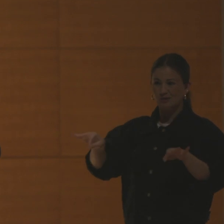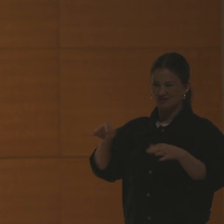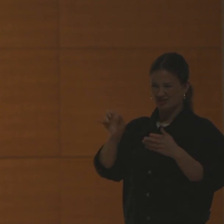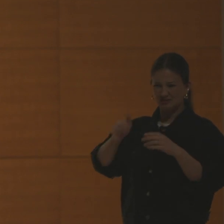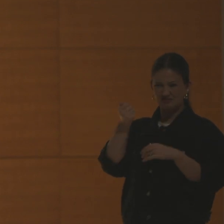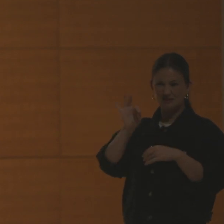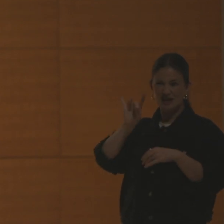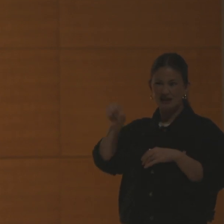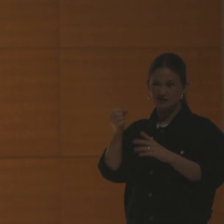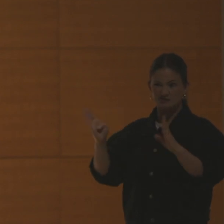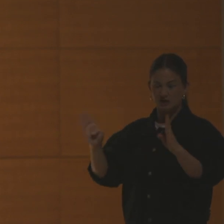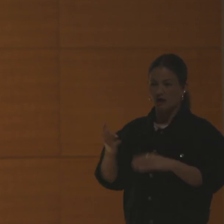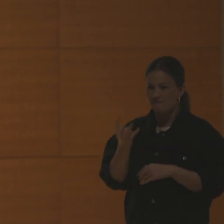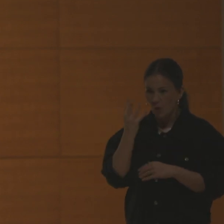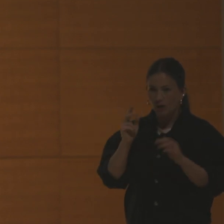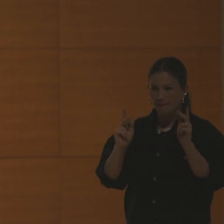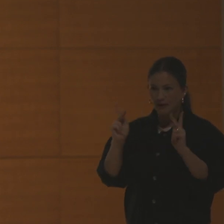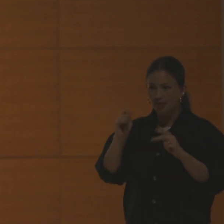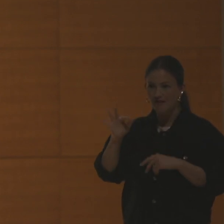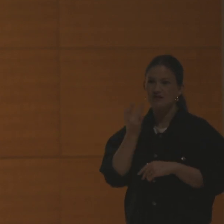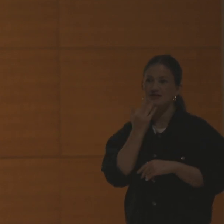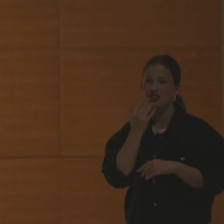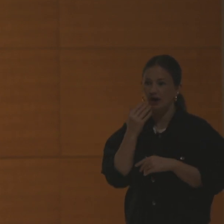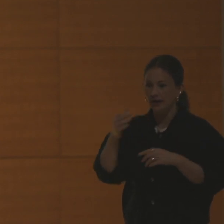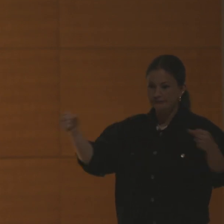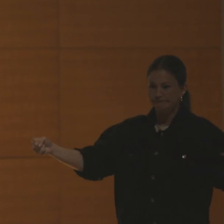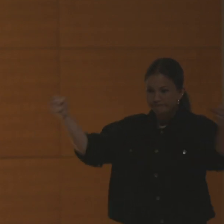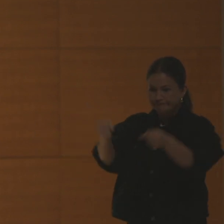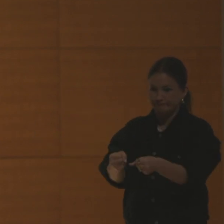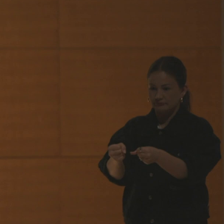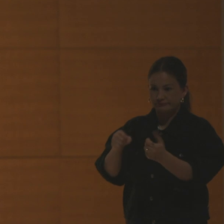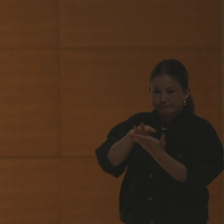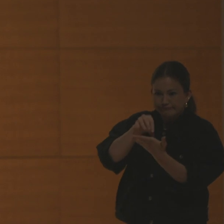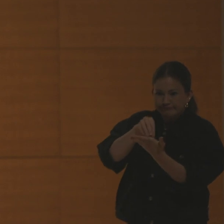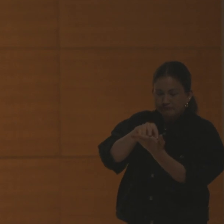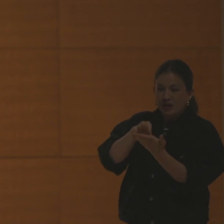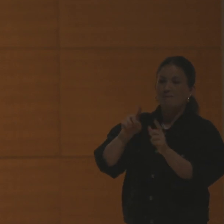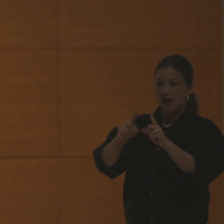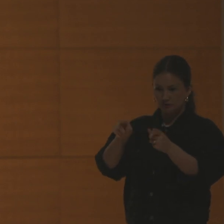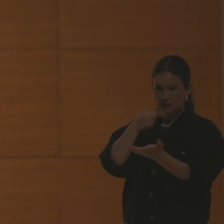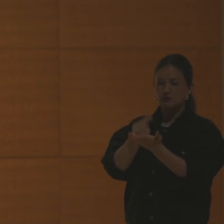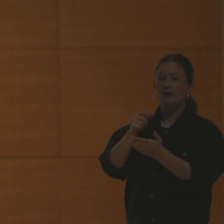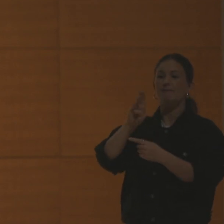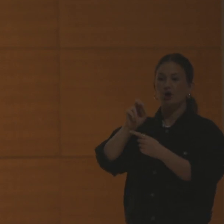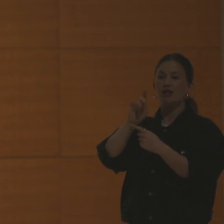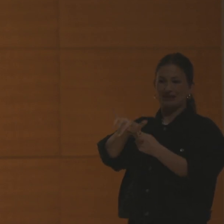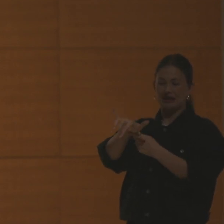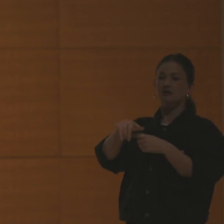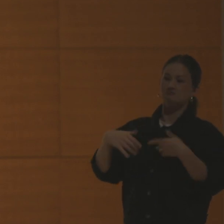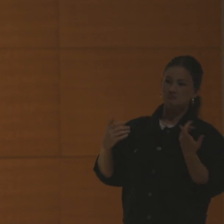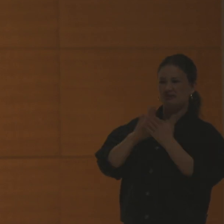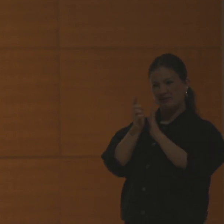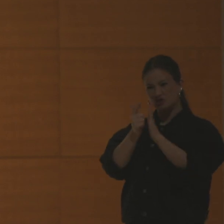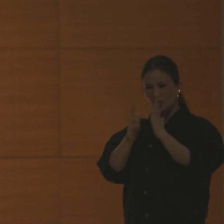four people of color in one room trying to learn English, and yet I graduated from UC Berkeley with an English major, became a recovering attorney, married